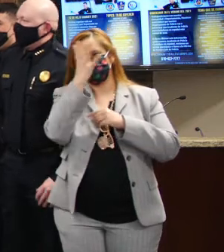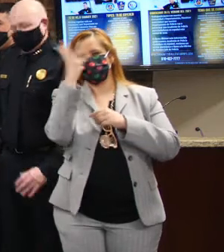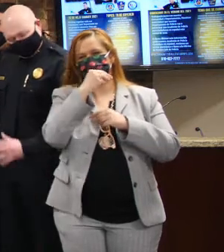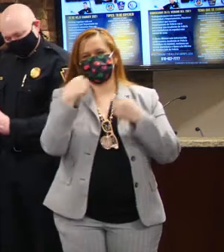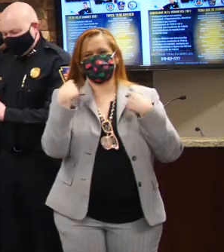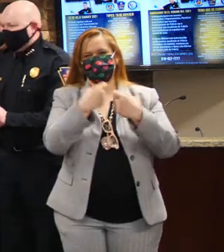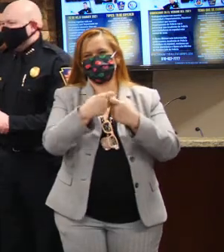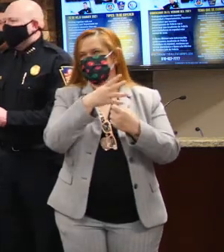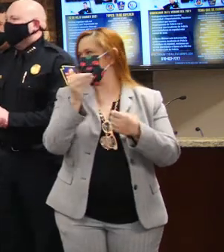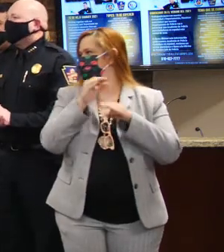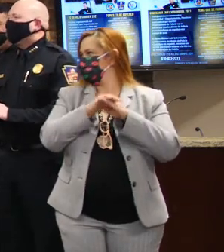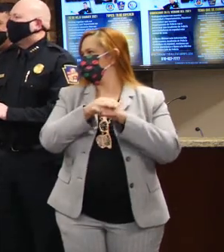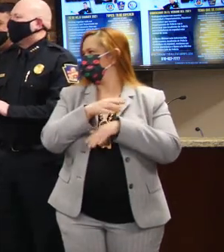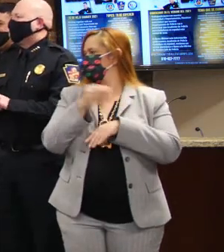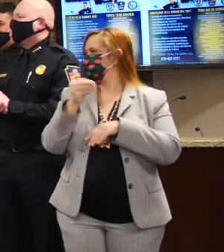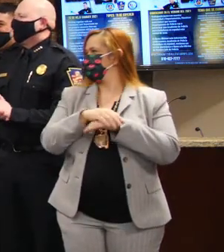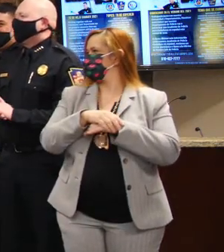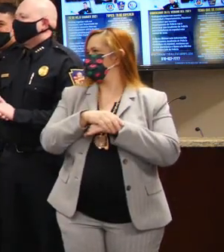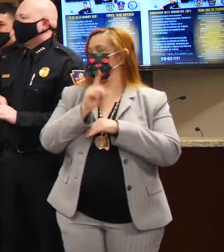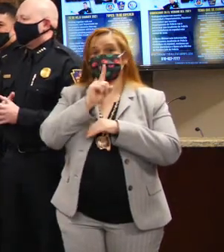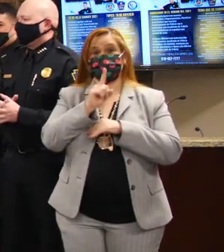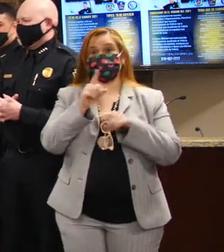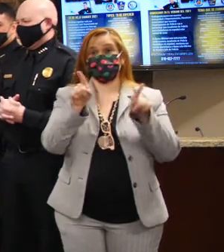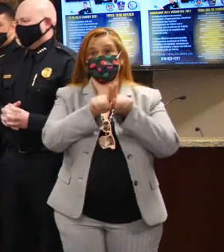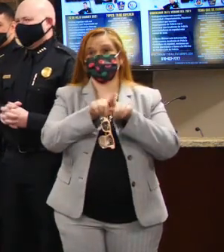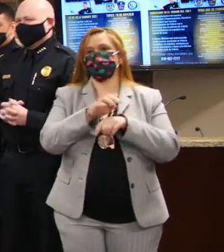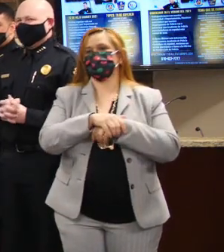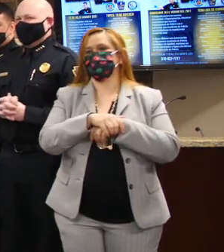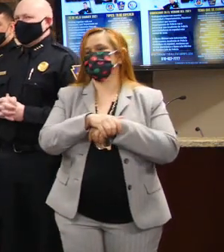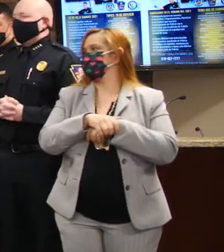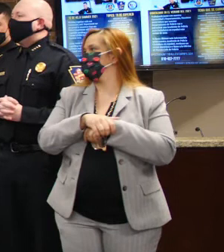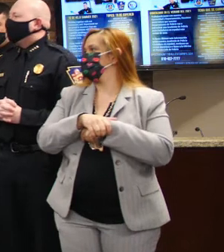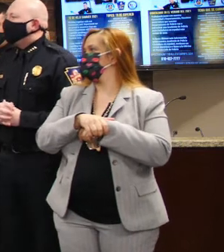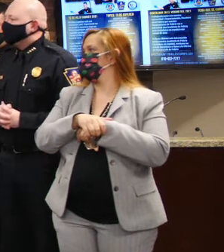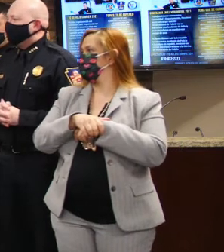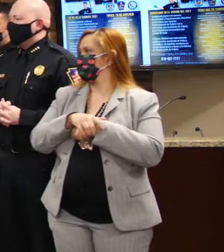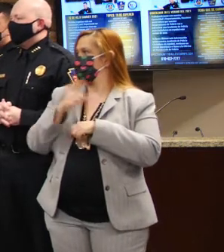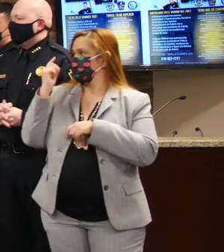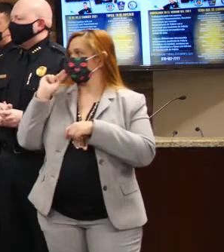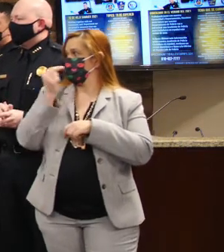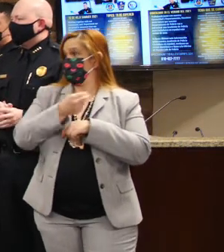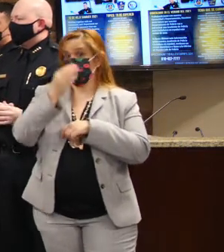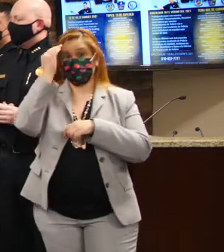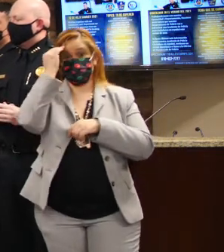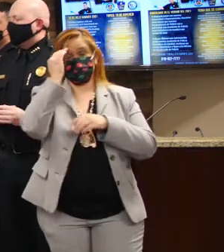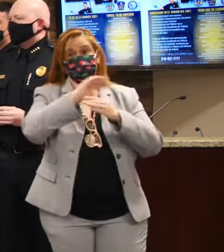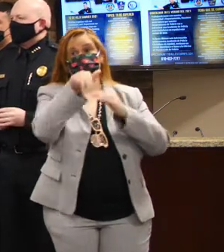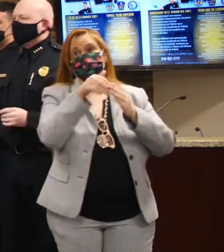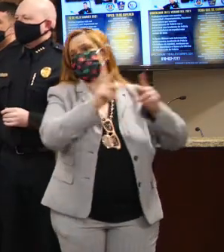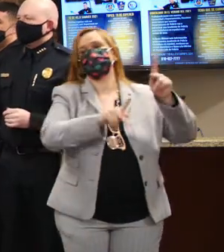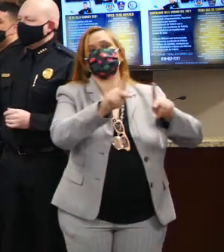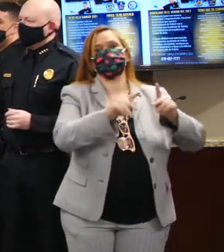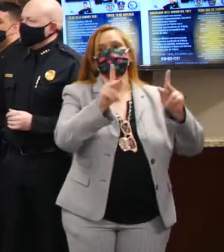Spanish this time. I'm gonna take the Spanish class myself, and I sort of also would like to volunteer and maybe I can help. But I think, you know, you can see a